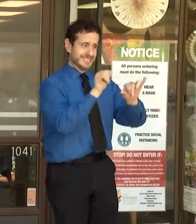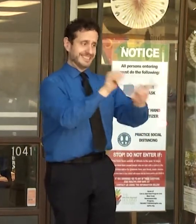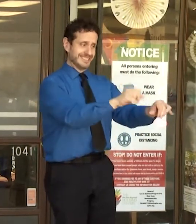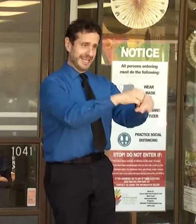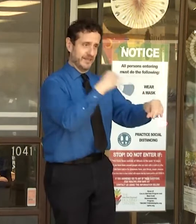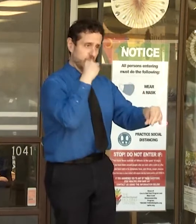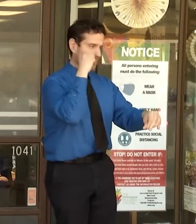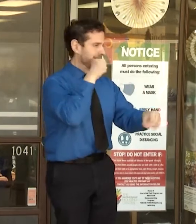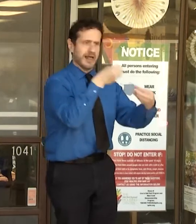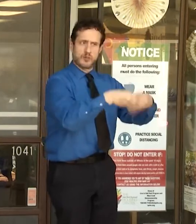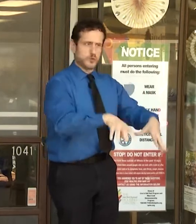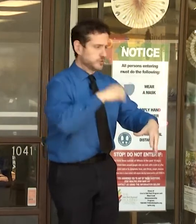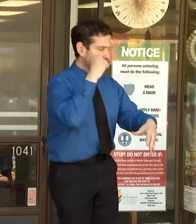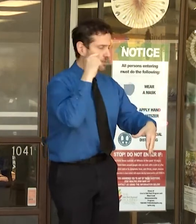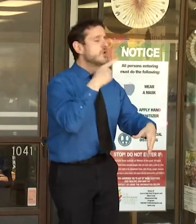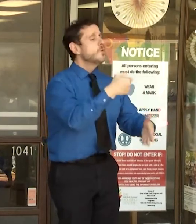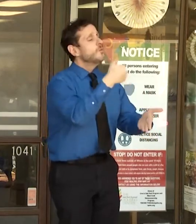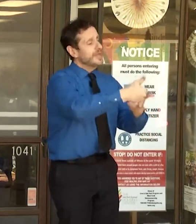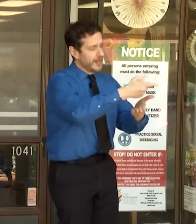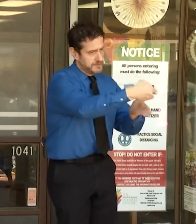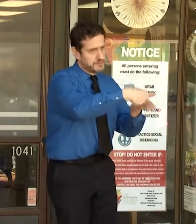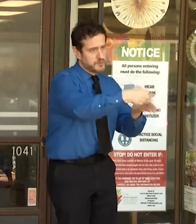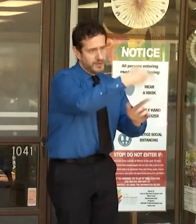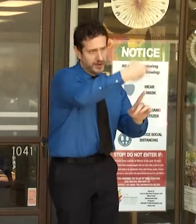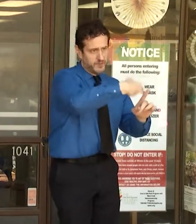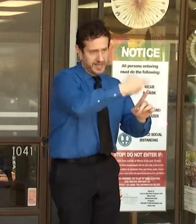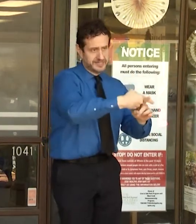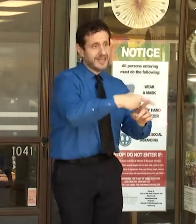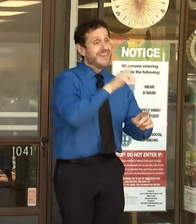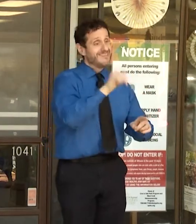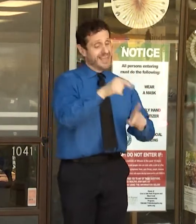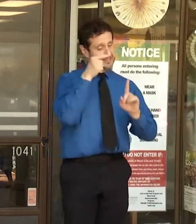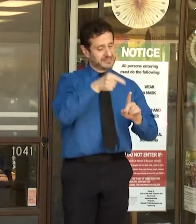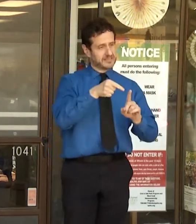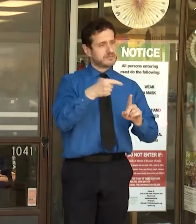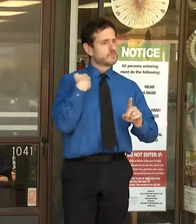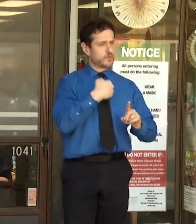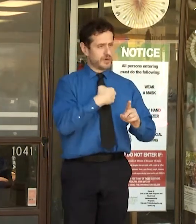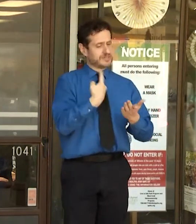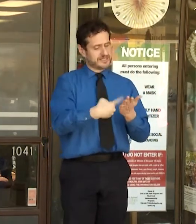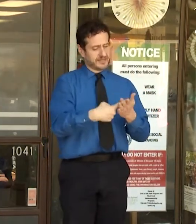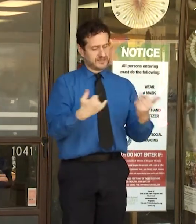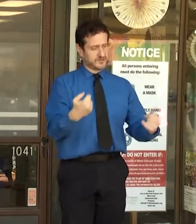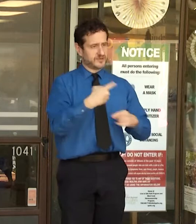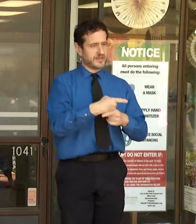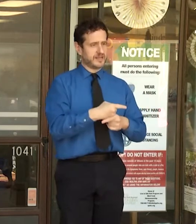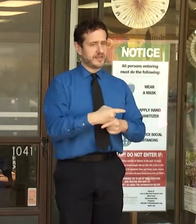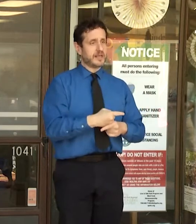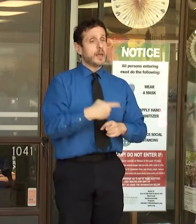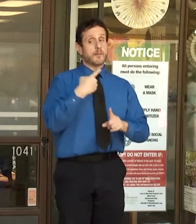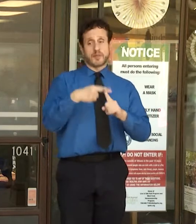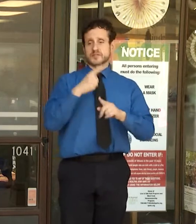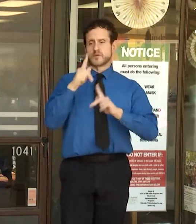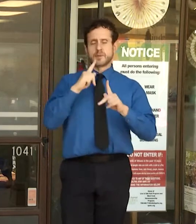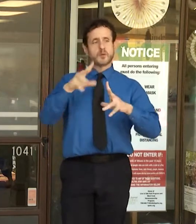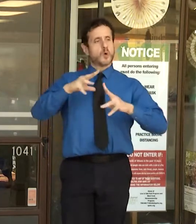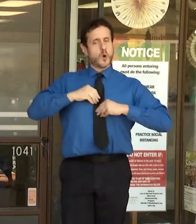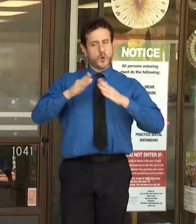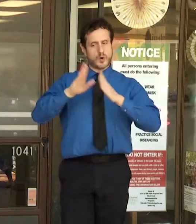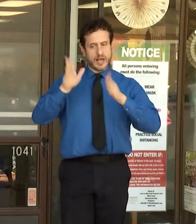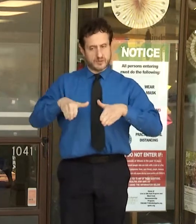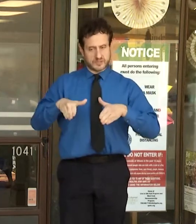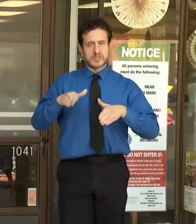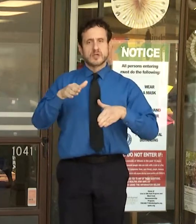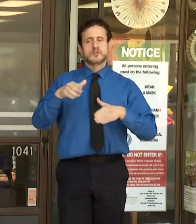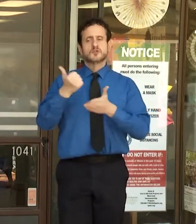rental assistance, as we are discussing today, as well as mortgage assistance and eviction prevention and